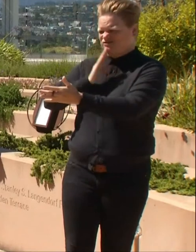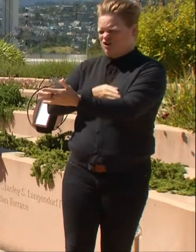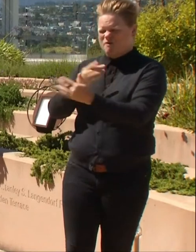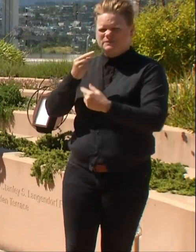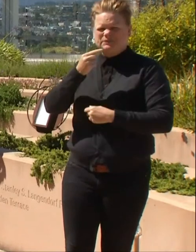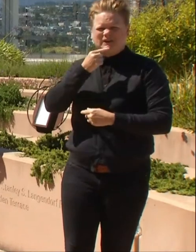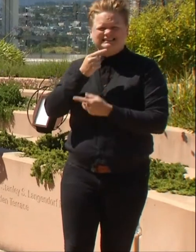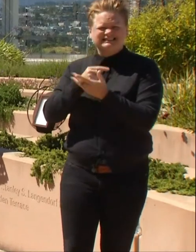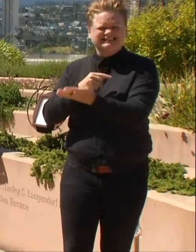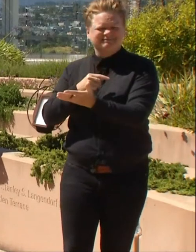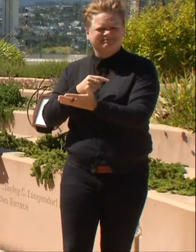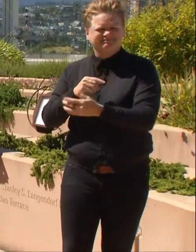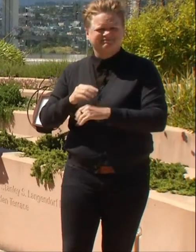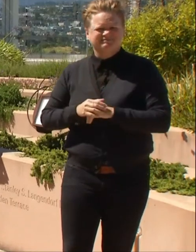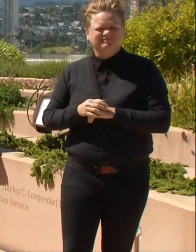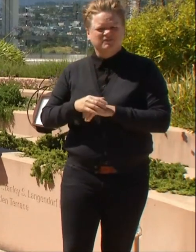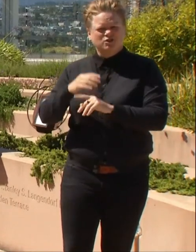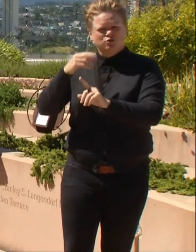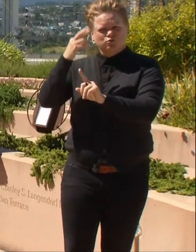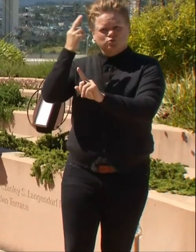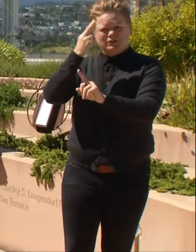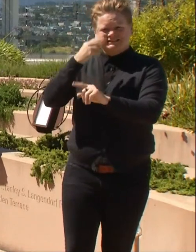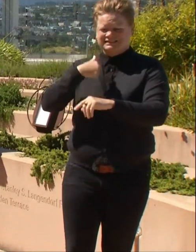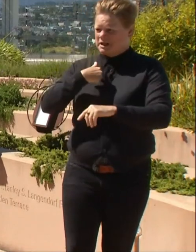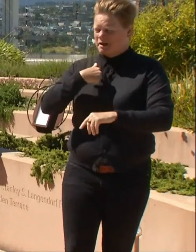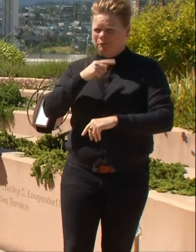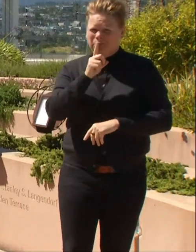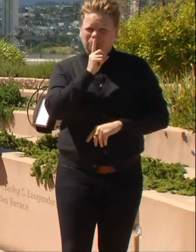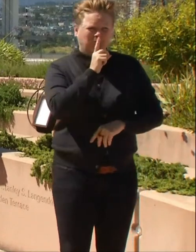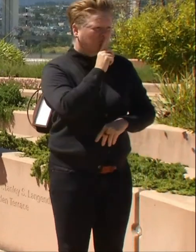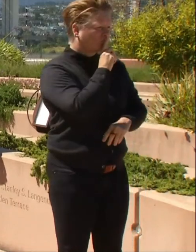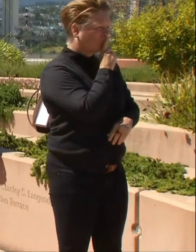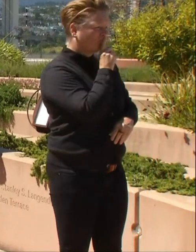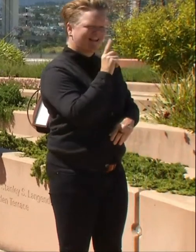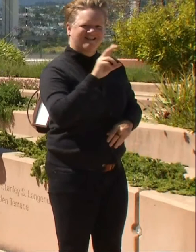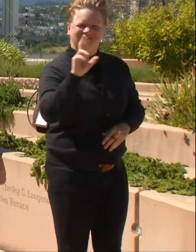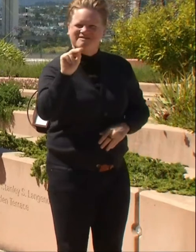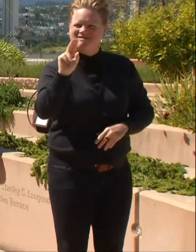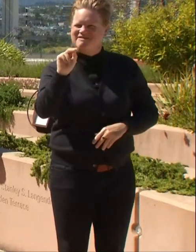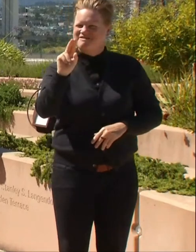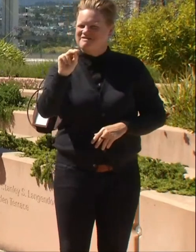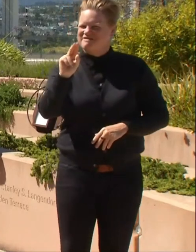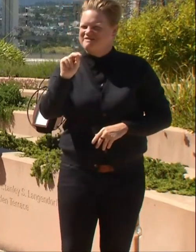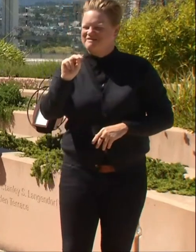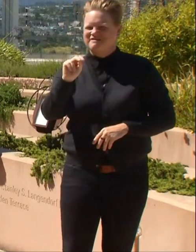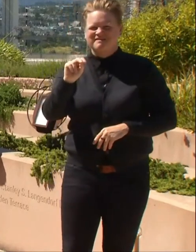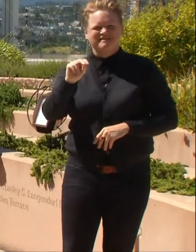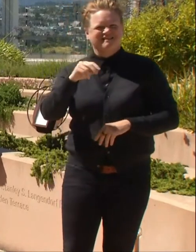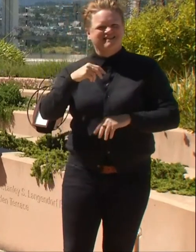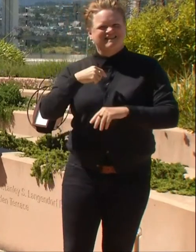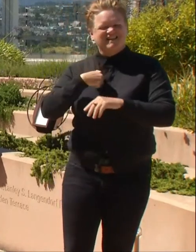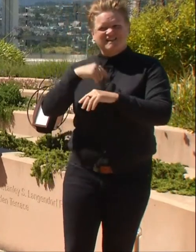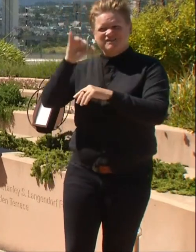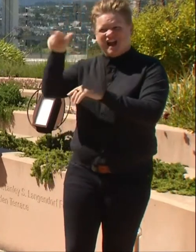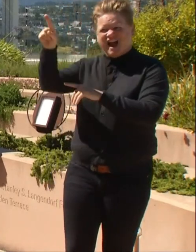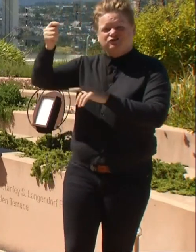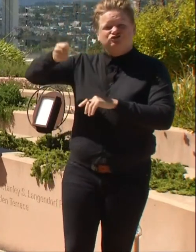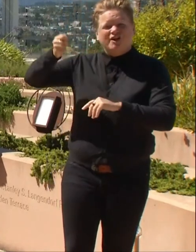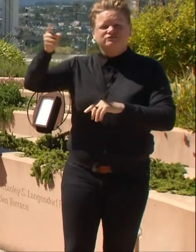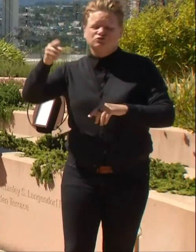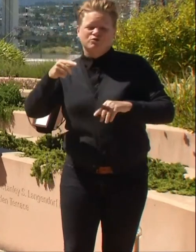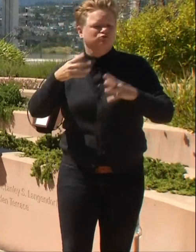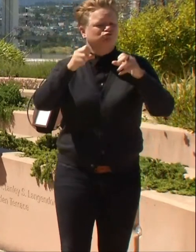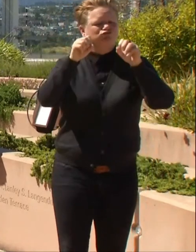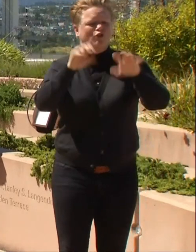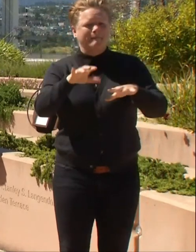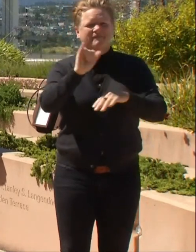decision in federal court last week to strike down our state's common sense and constitutional assault